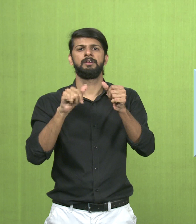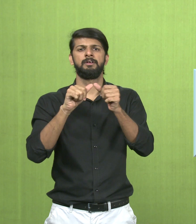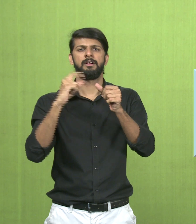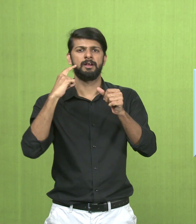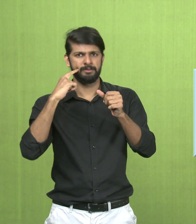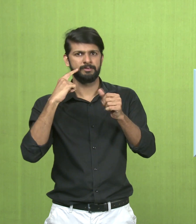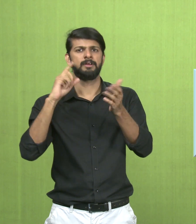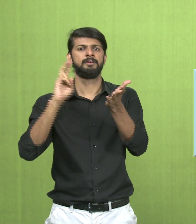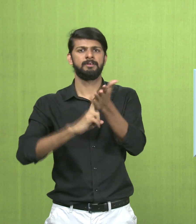signlanguage@nios.ac.in.